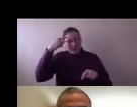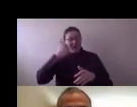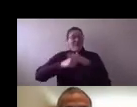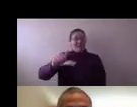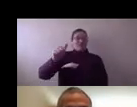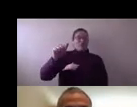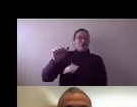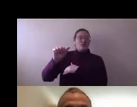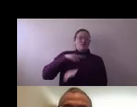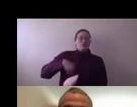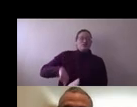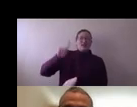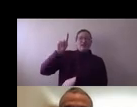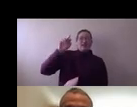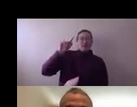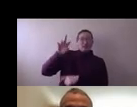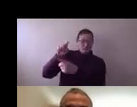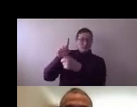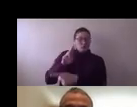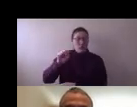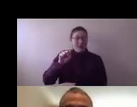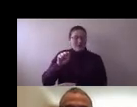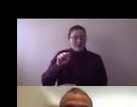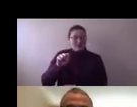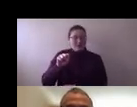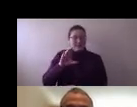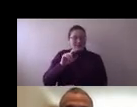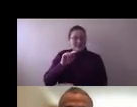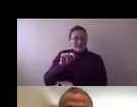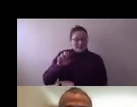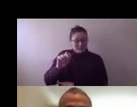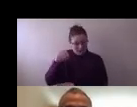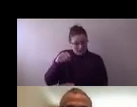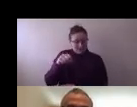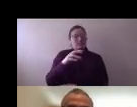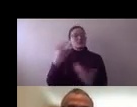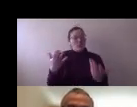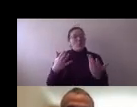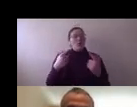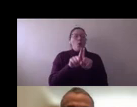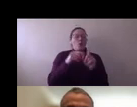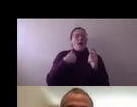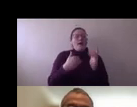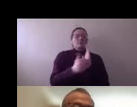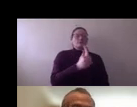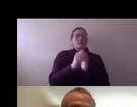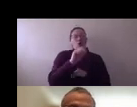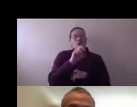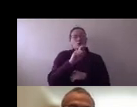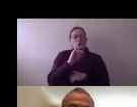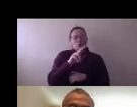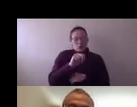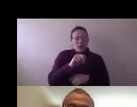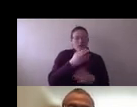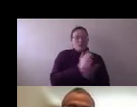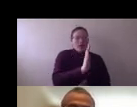the China Initiative are US citizens. So we also have constitutional rights and civil rights. Even if you're not citizens,